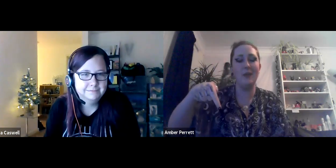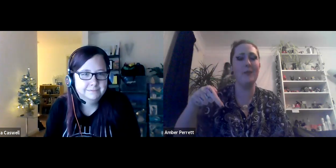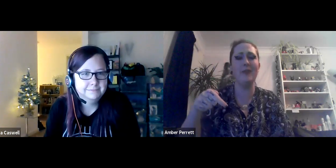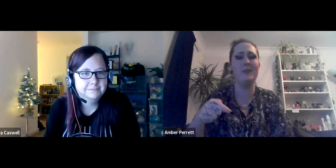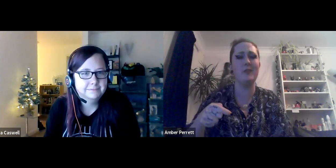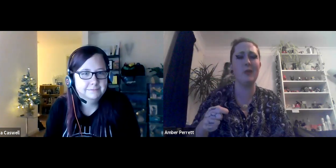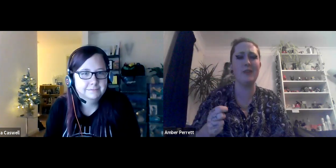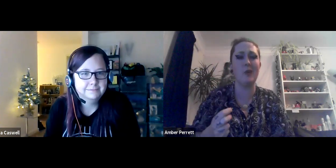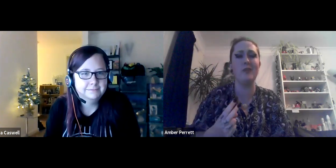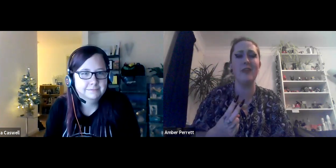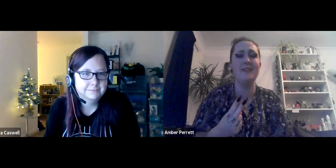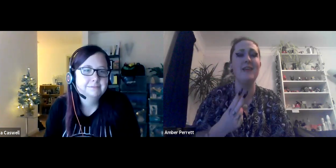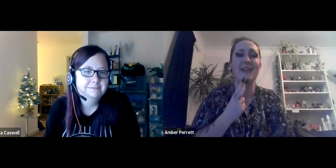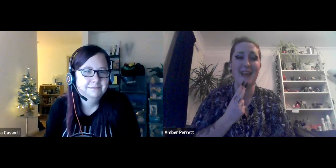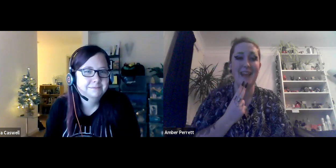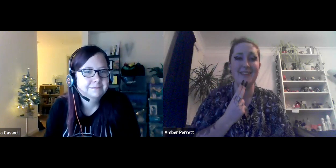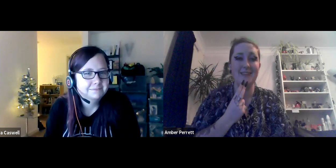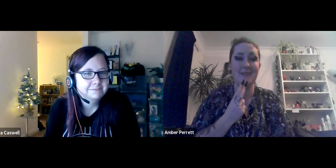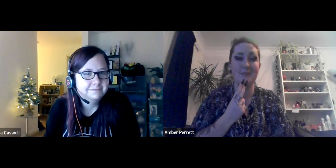although we're not too sure whether we told you these,